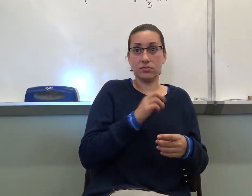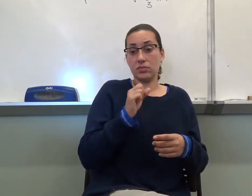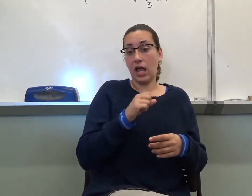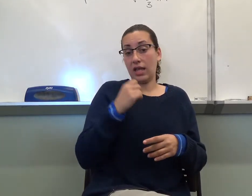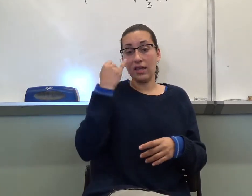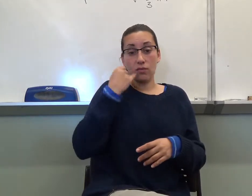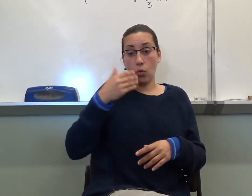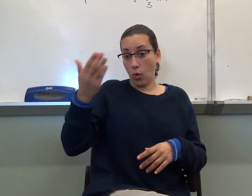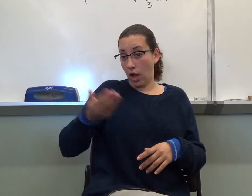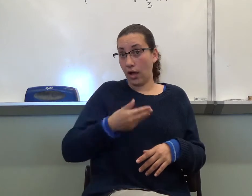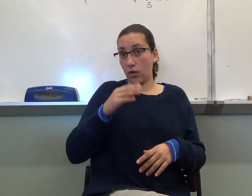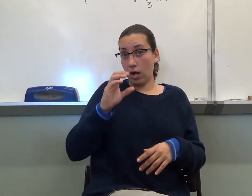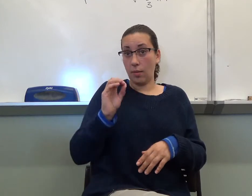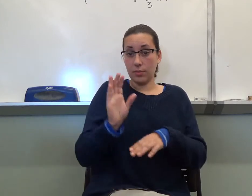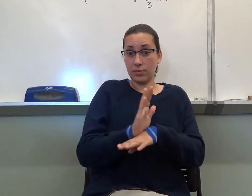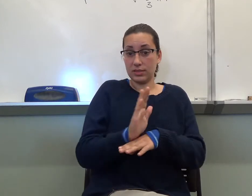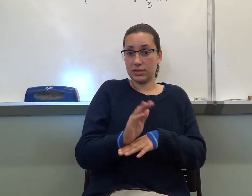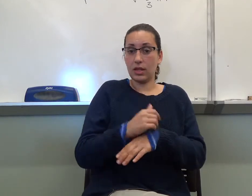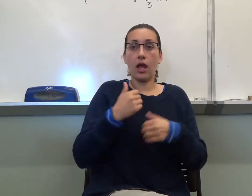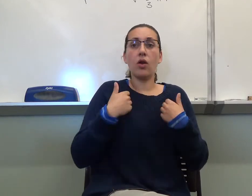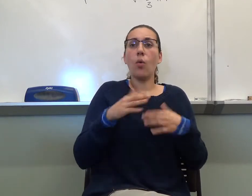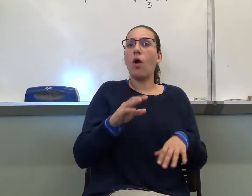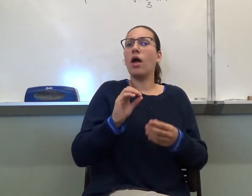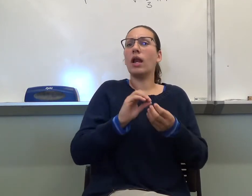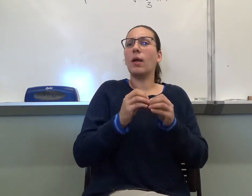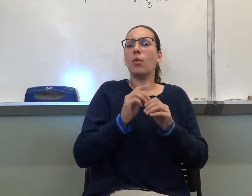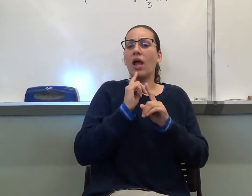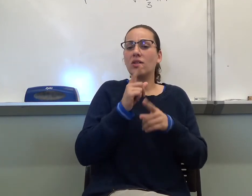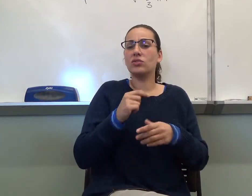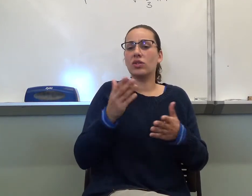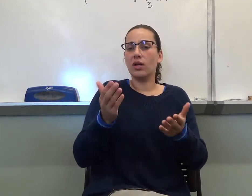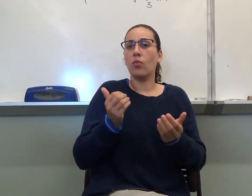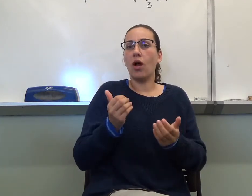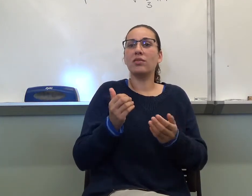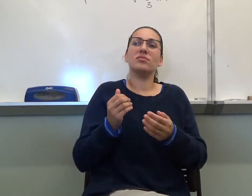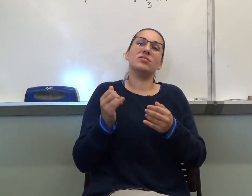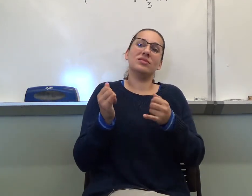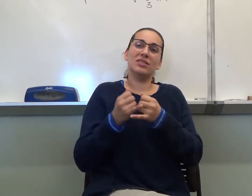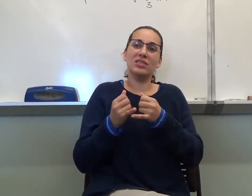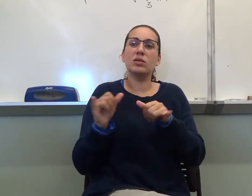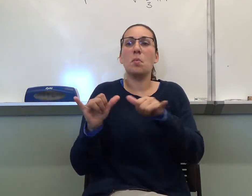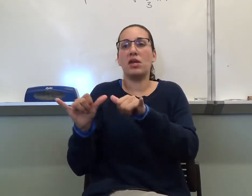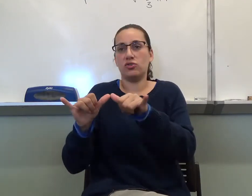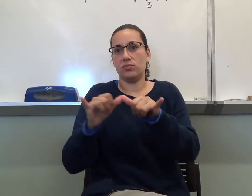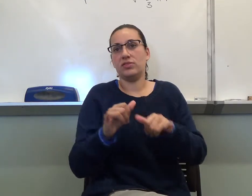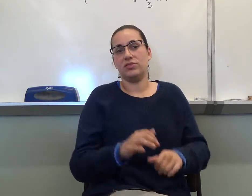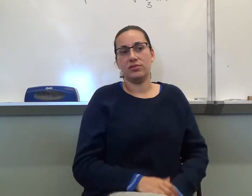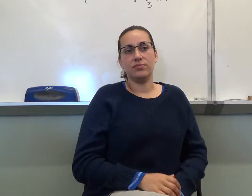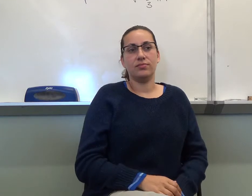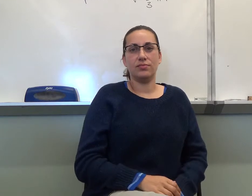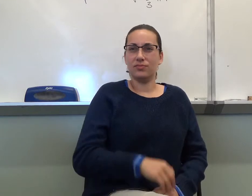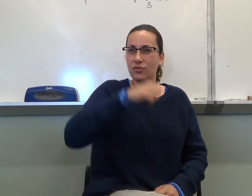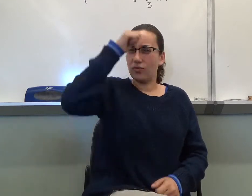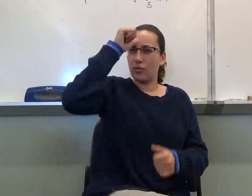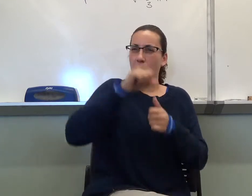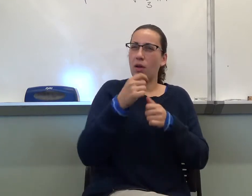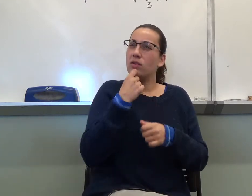don't want just a numerical answer, they want the units also. You know, this is the problem that happened. Remember I told you that story about the Mars